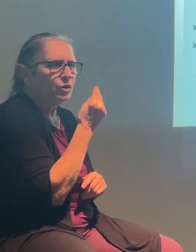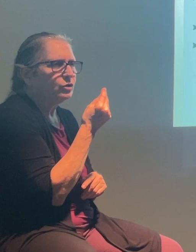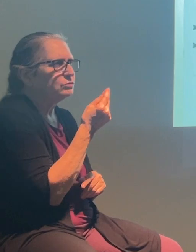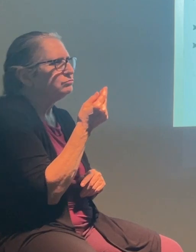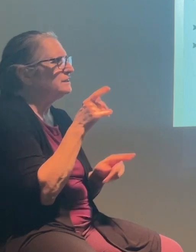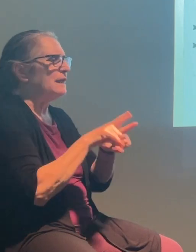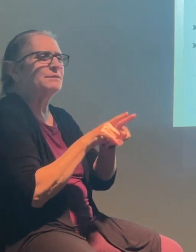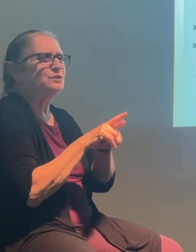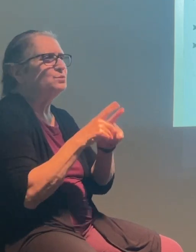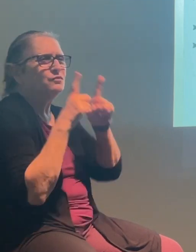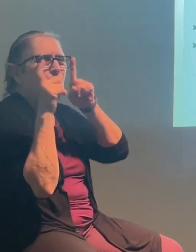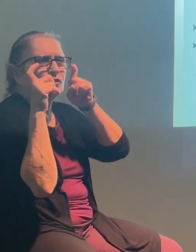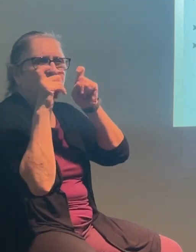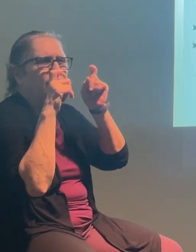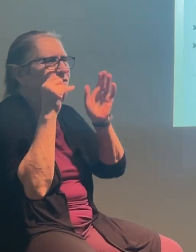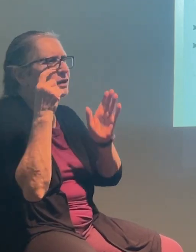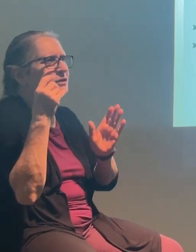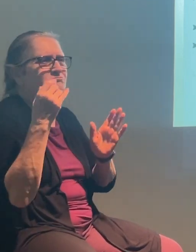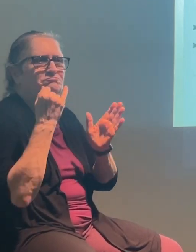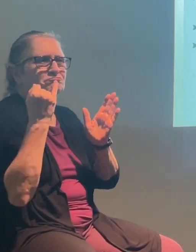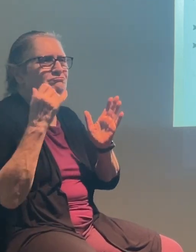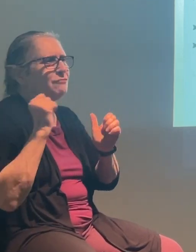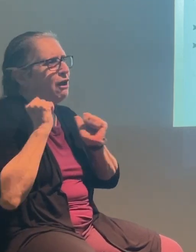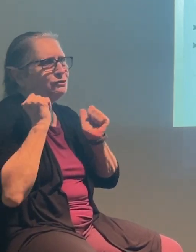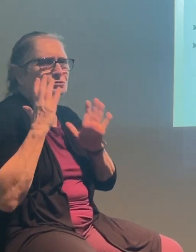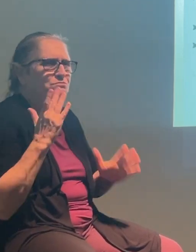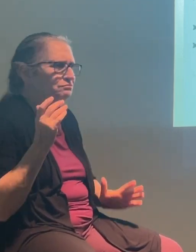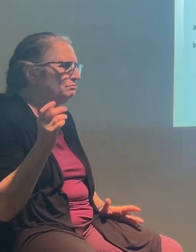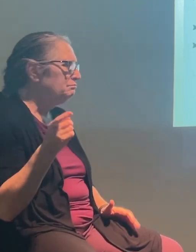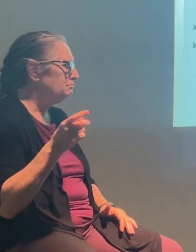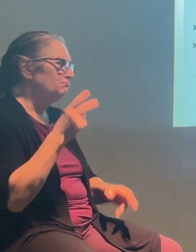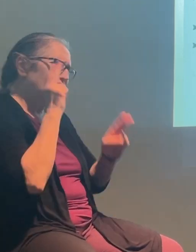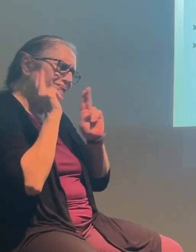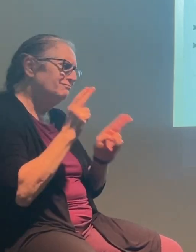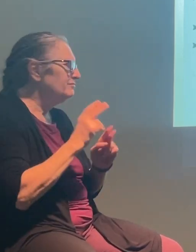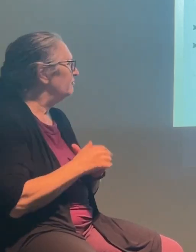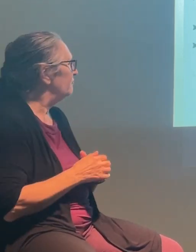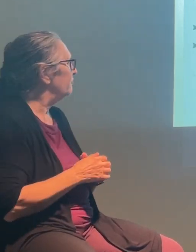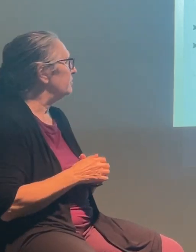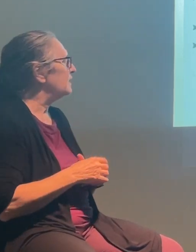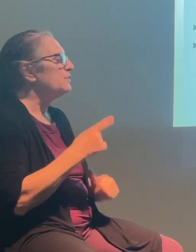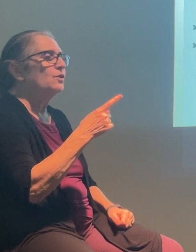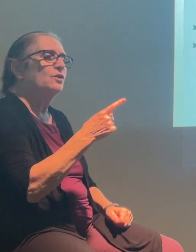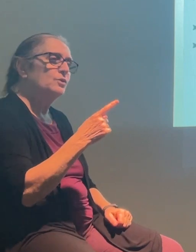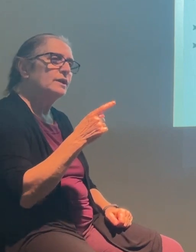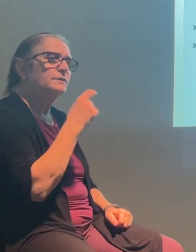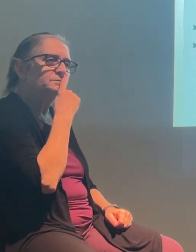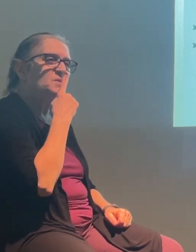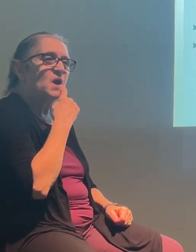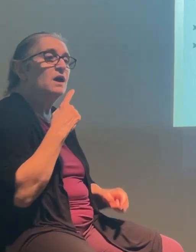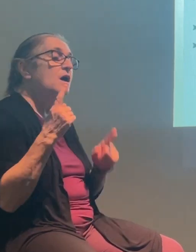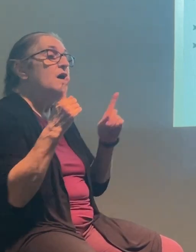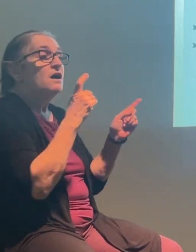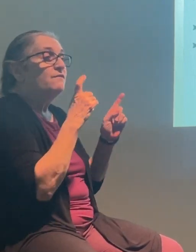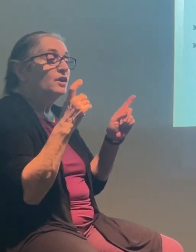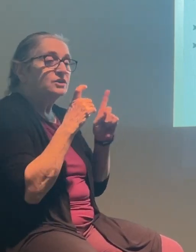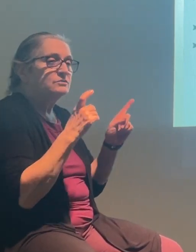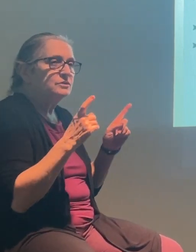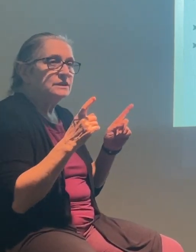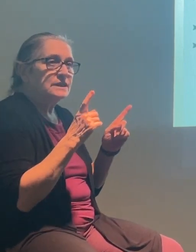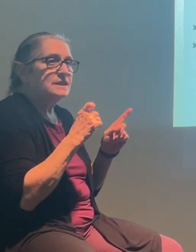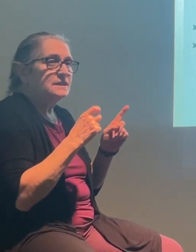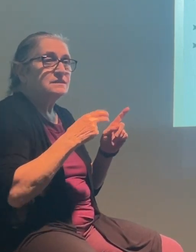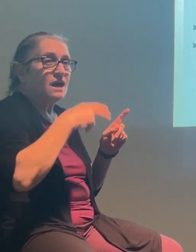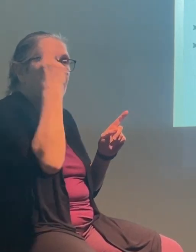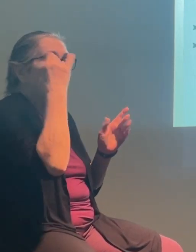the subject. So he also always saw photography as a fine art, and he said, like, so is fashion photography. Like he didn't have any